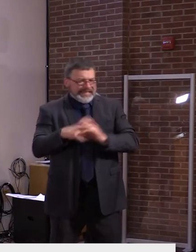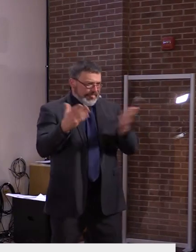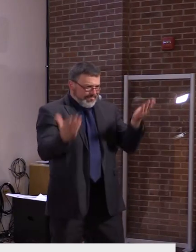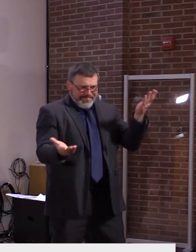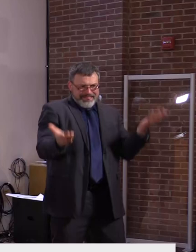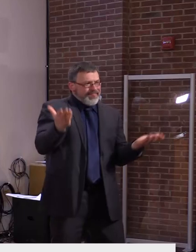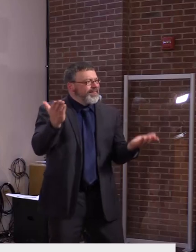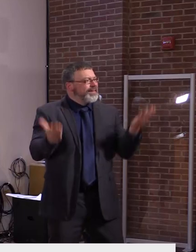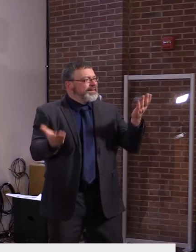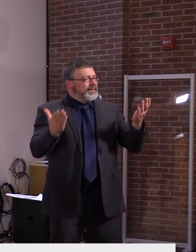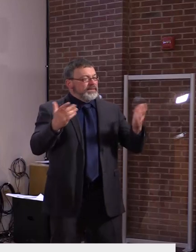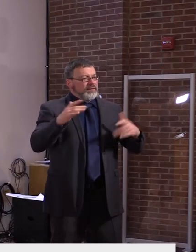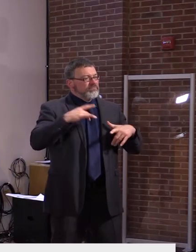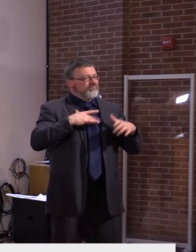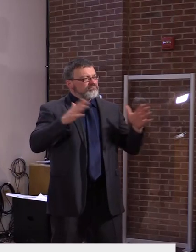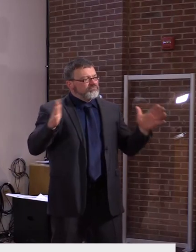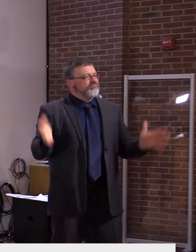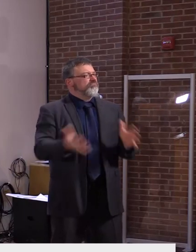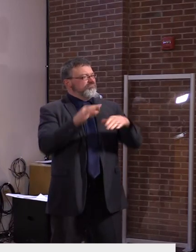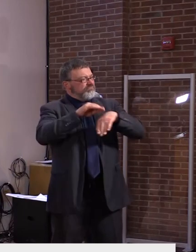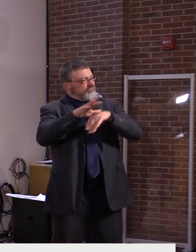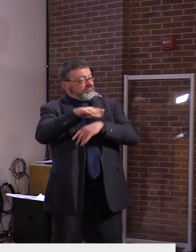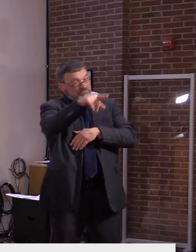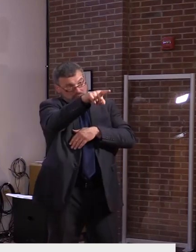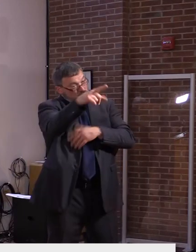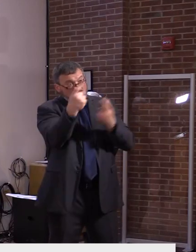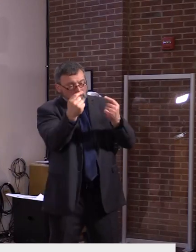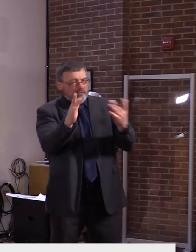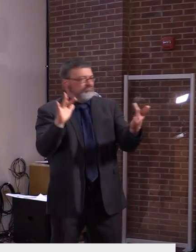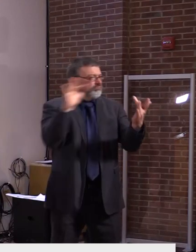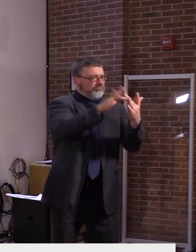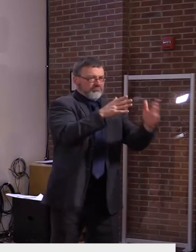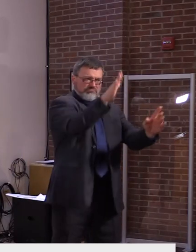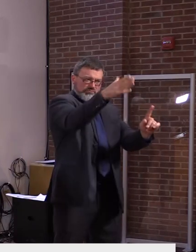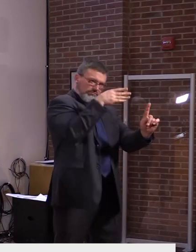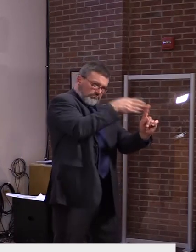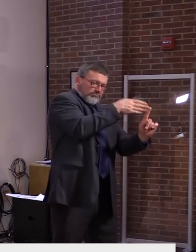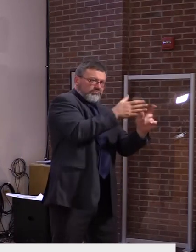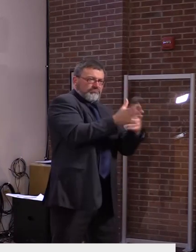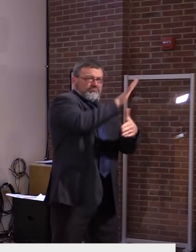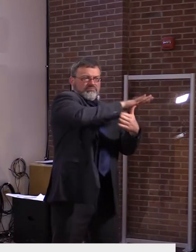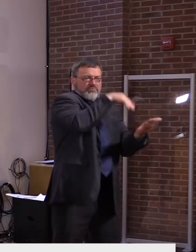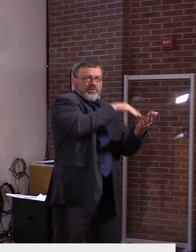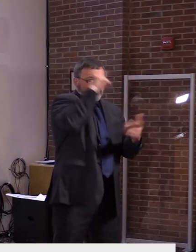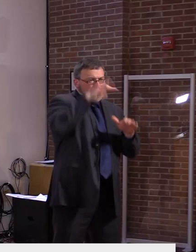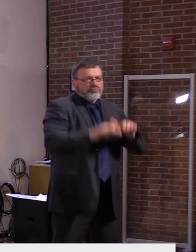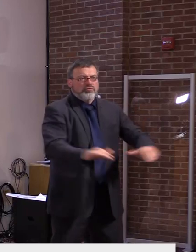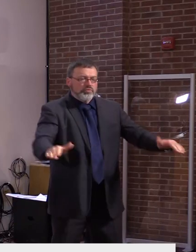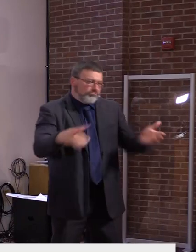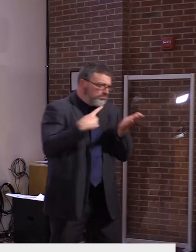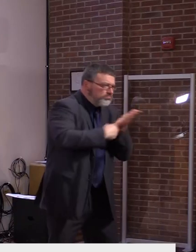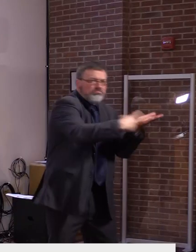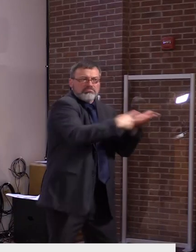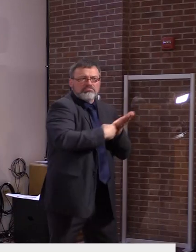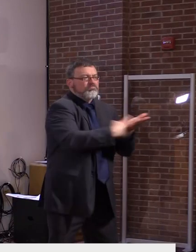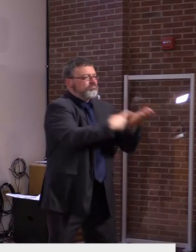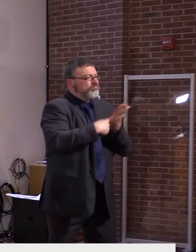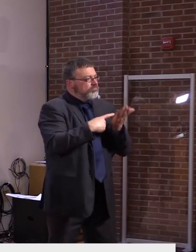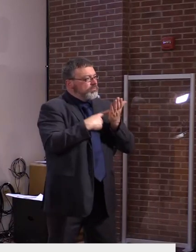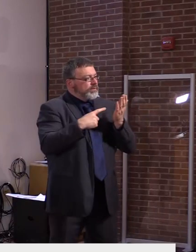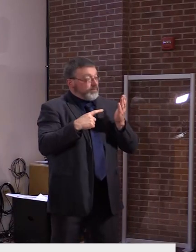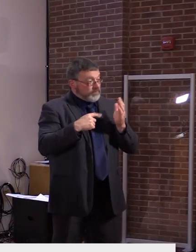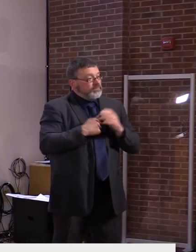you to contact your child's pediatrician and ask any questions you might have. You will also find excellent information